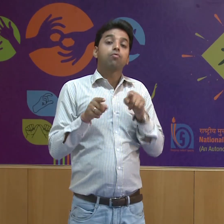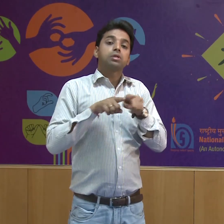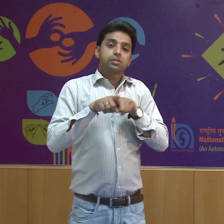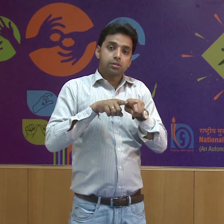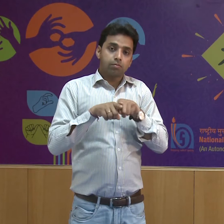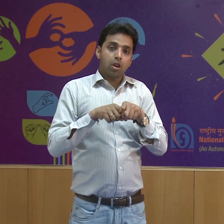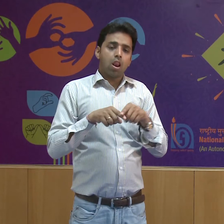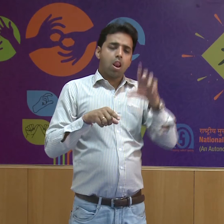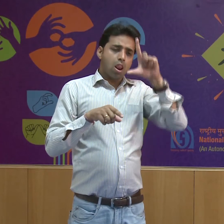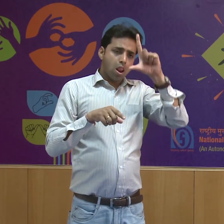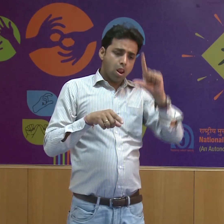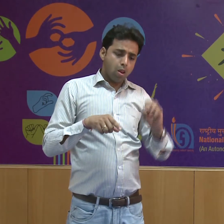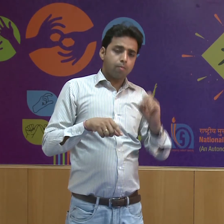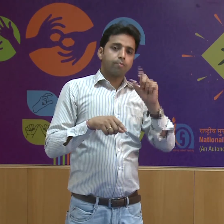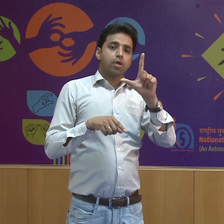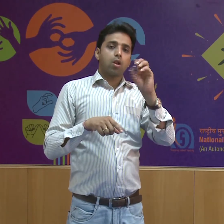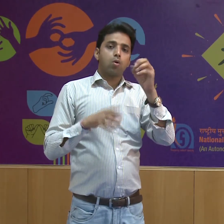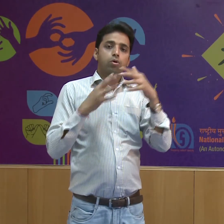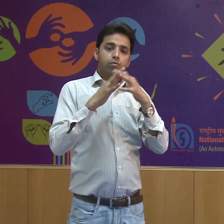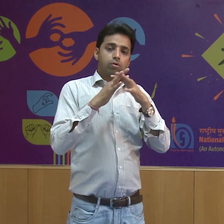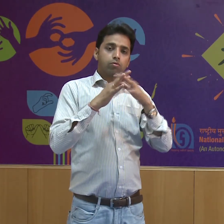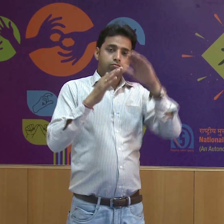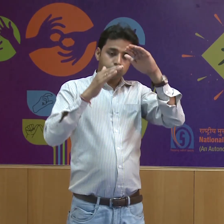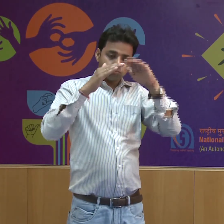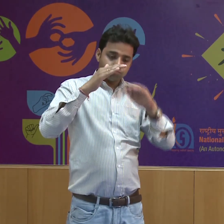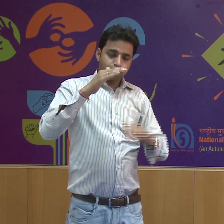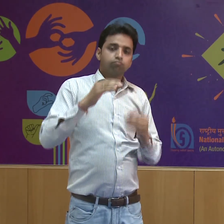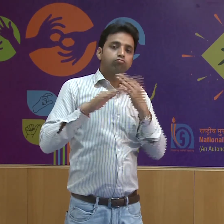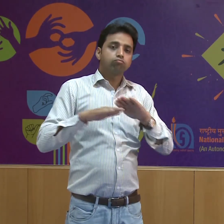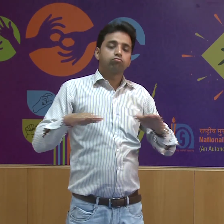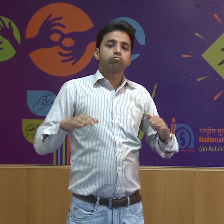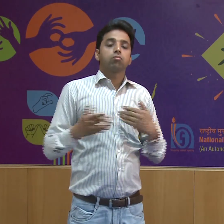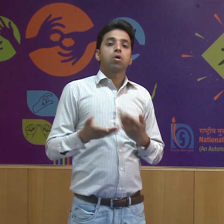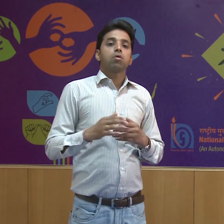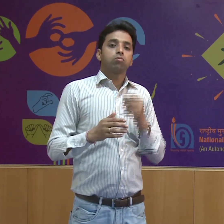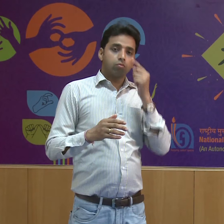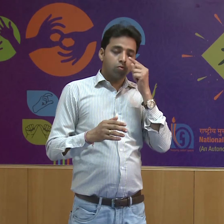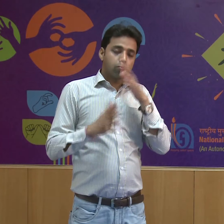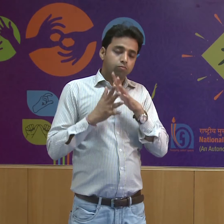of students, especially women and SC/ST candidates.